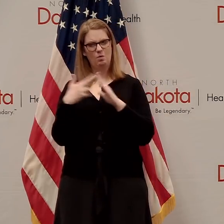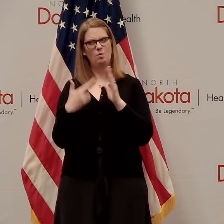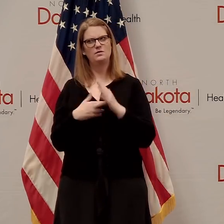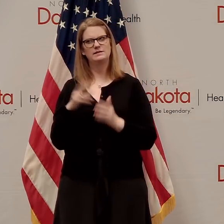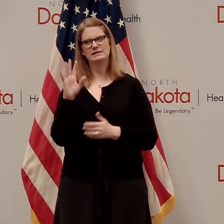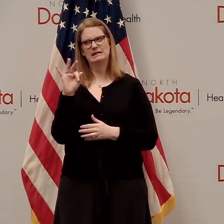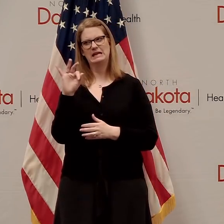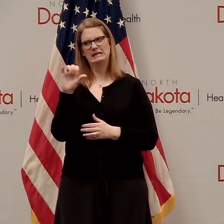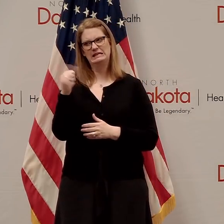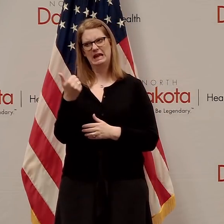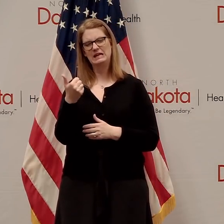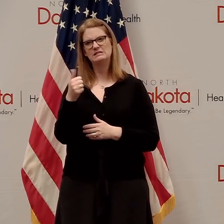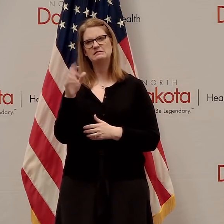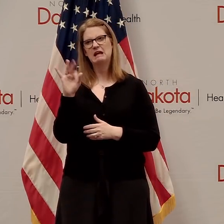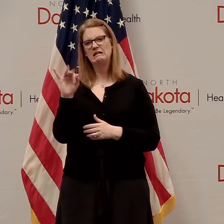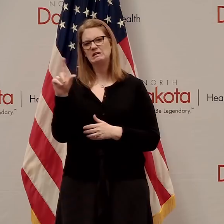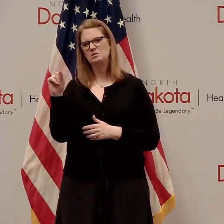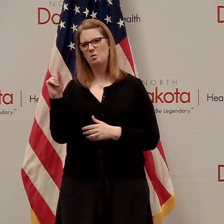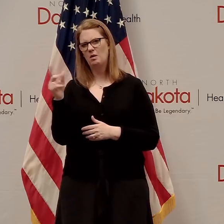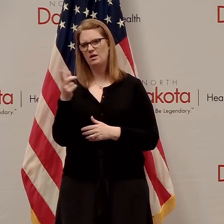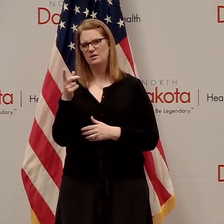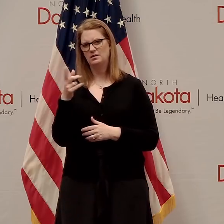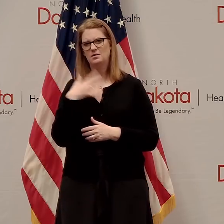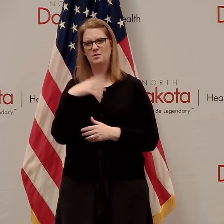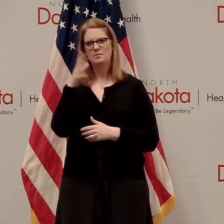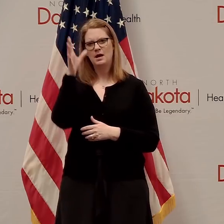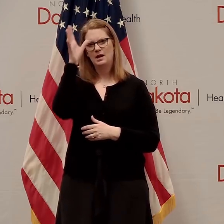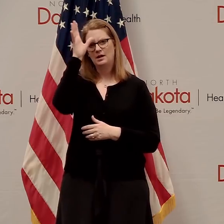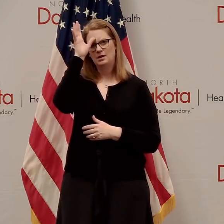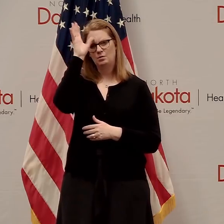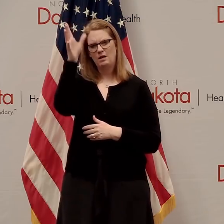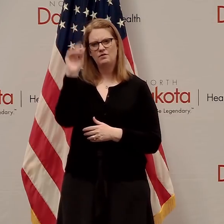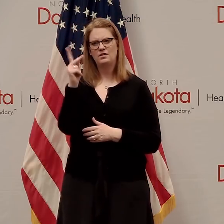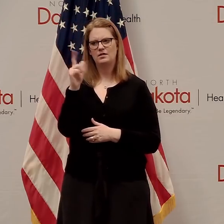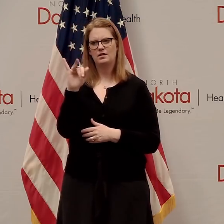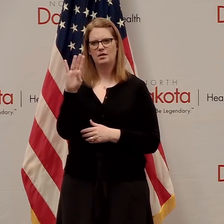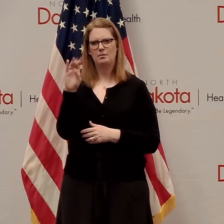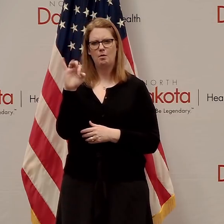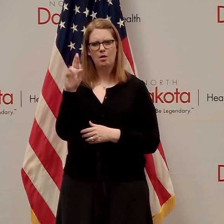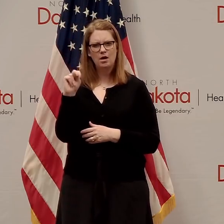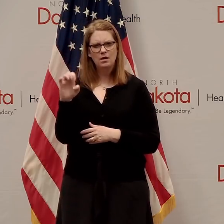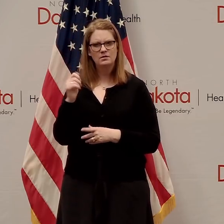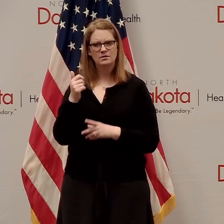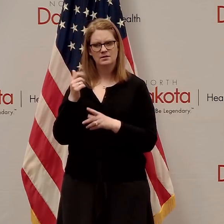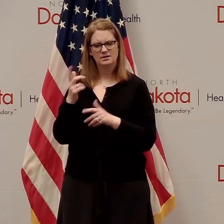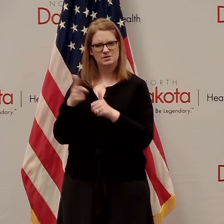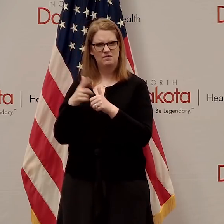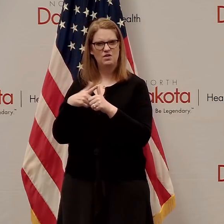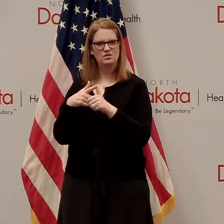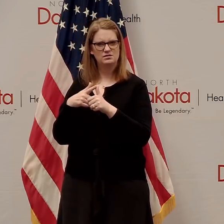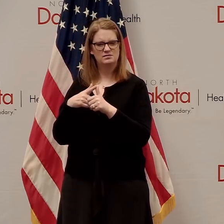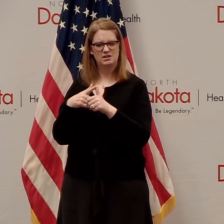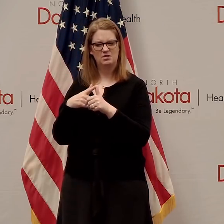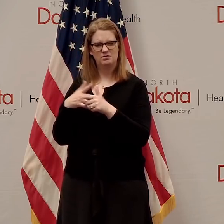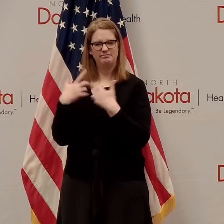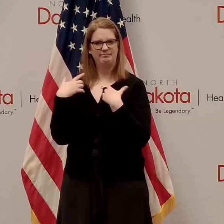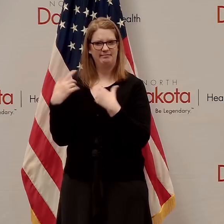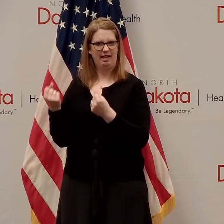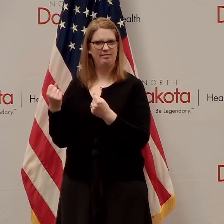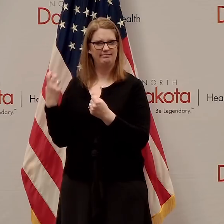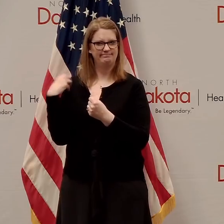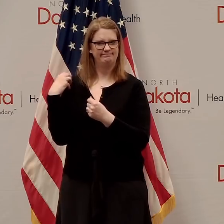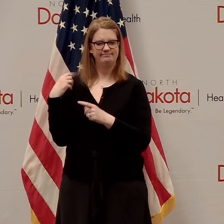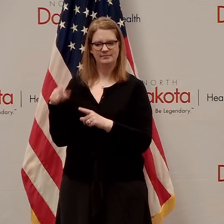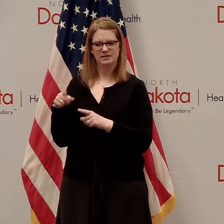1910s and the 1920s, when my grandfather Kilborn was Fargo's first public health official. That's when you started to see signs that said